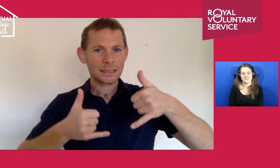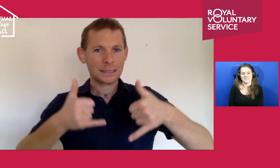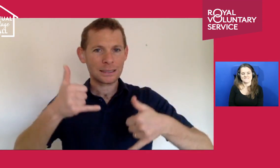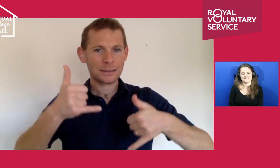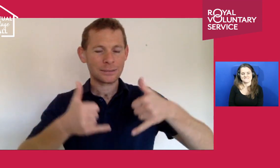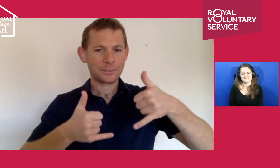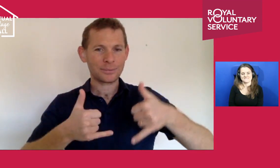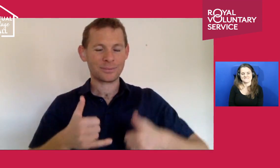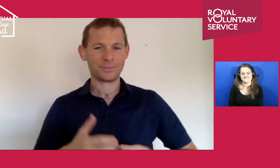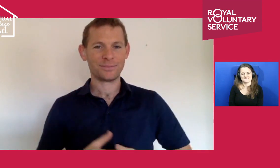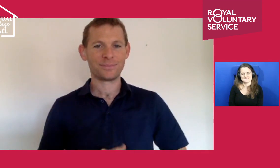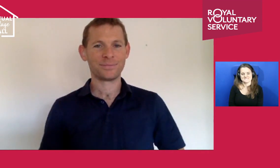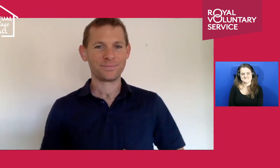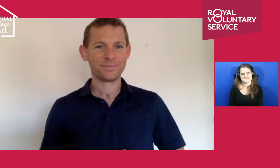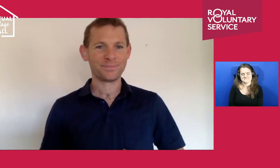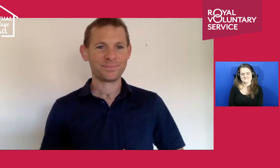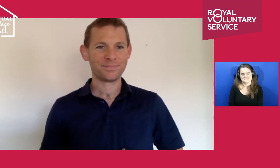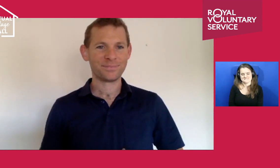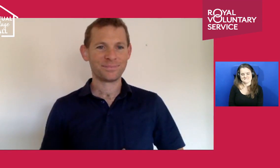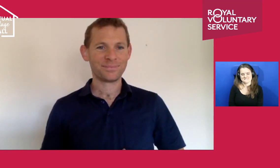milk.